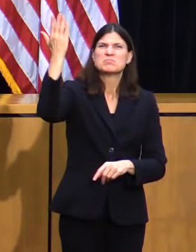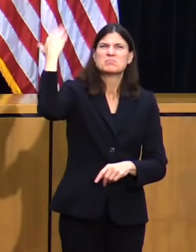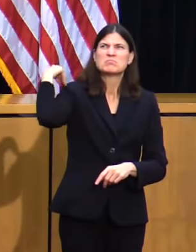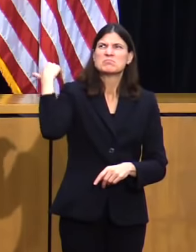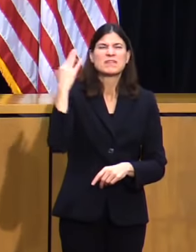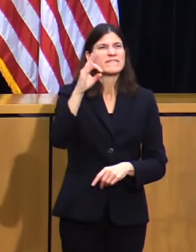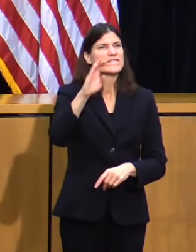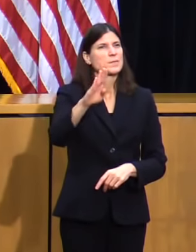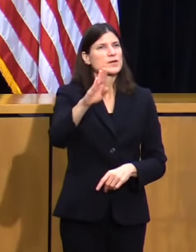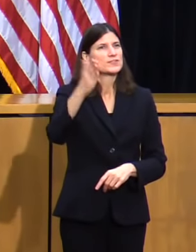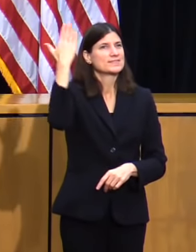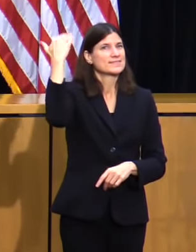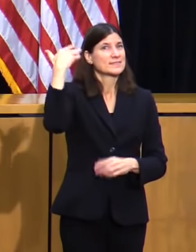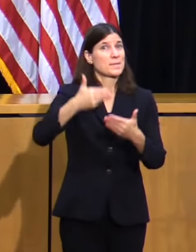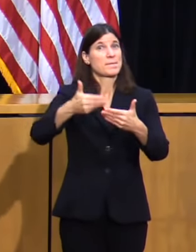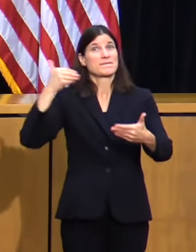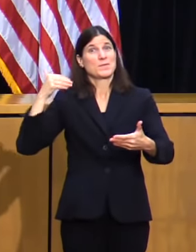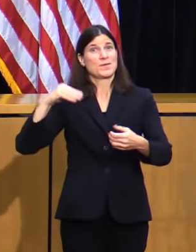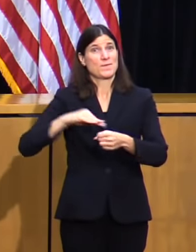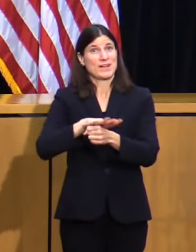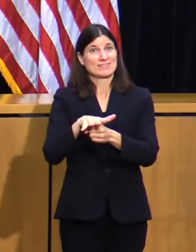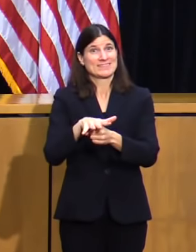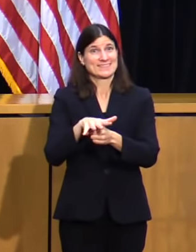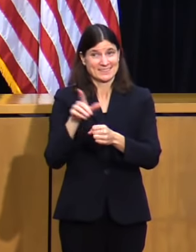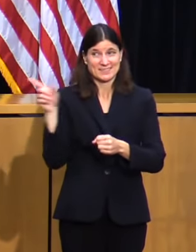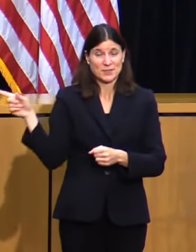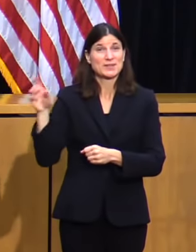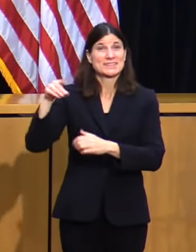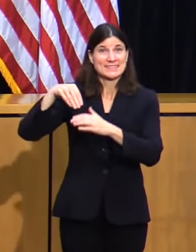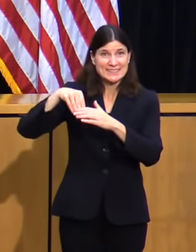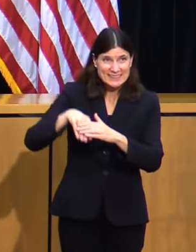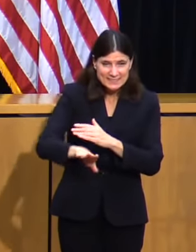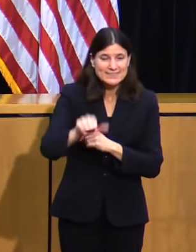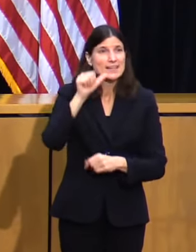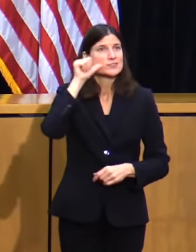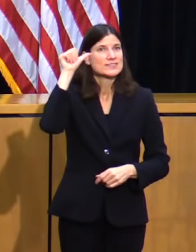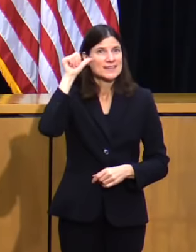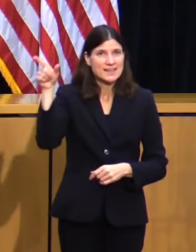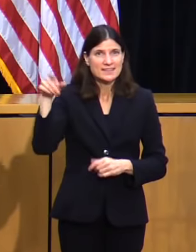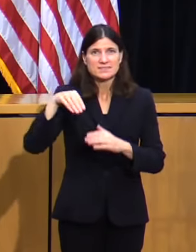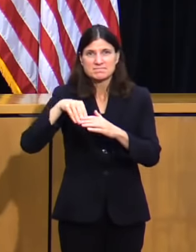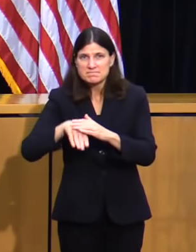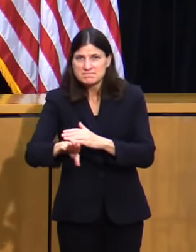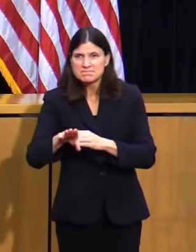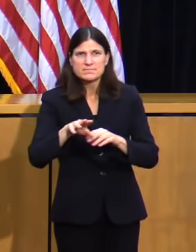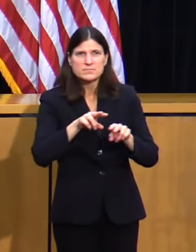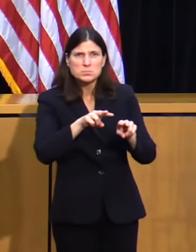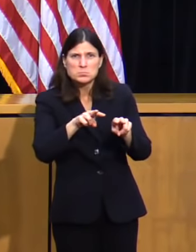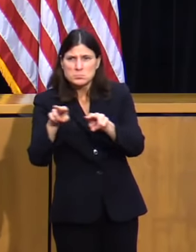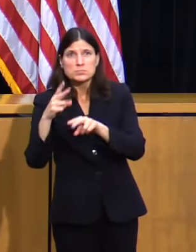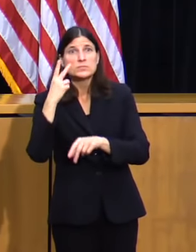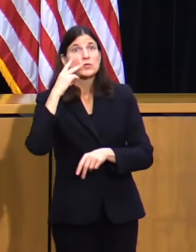But it was a vivid reminder to me of what in-person education means for kids.